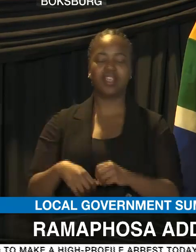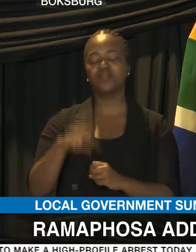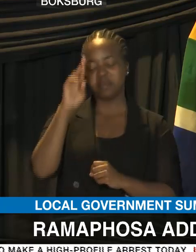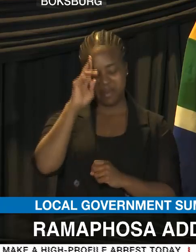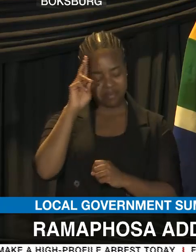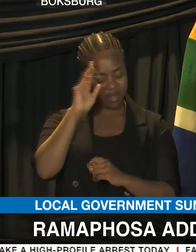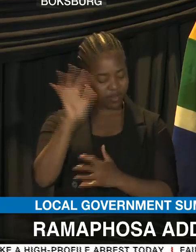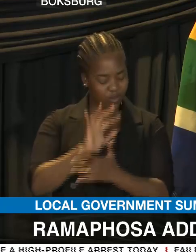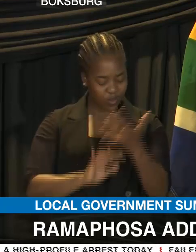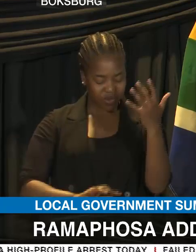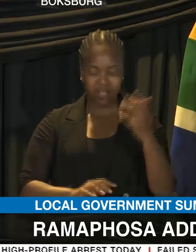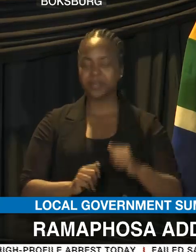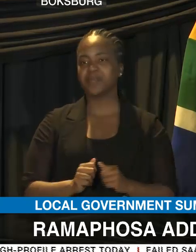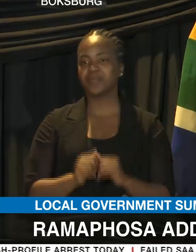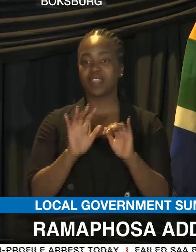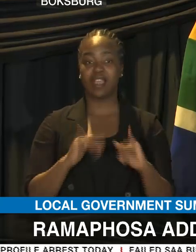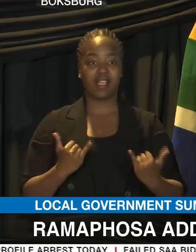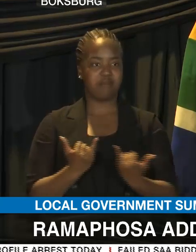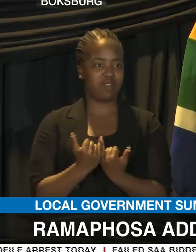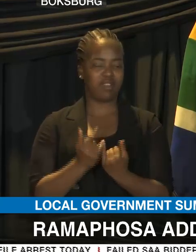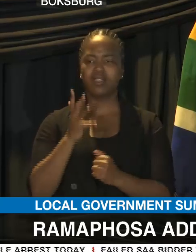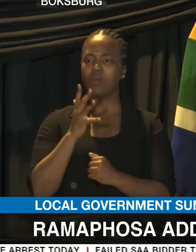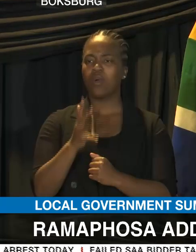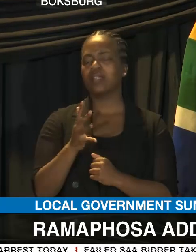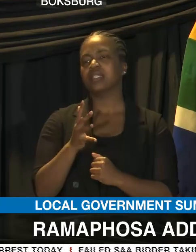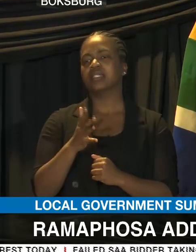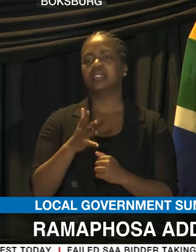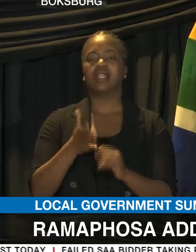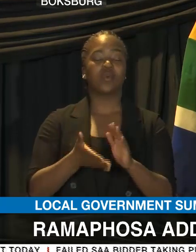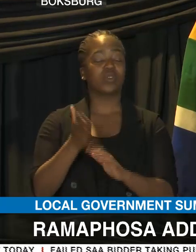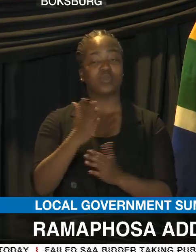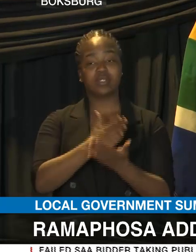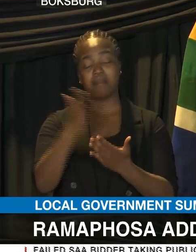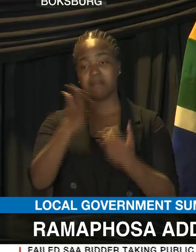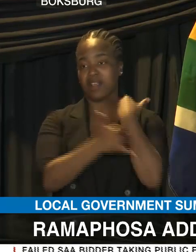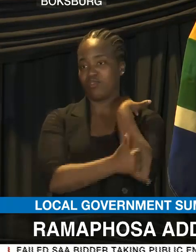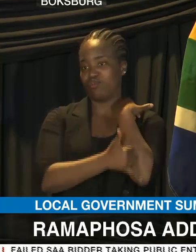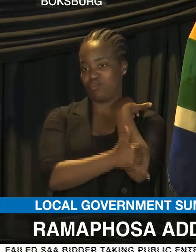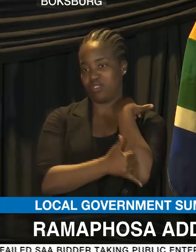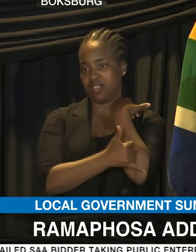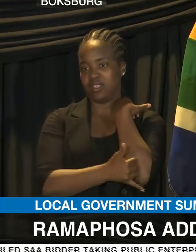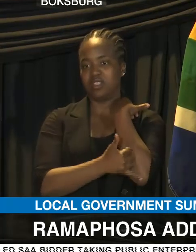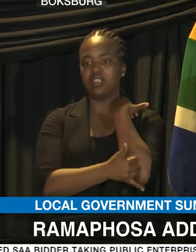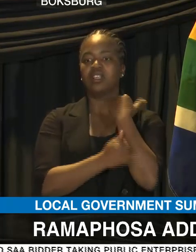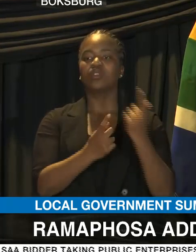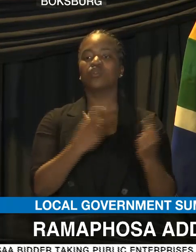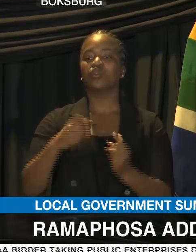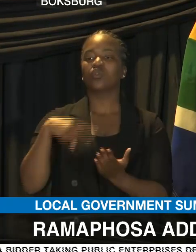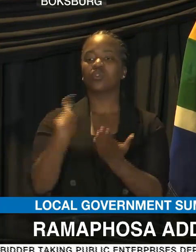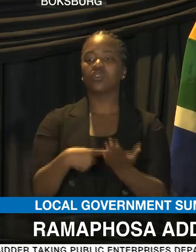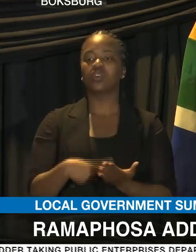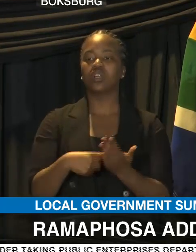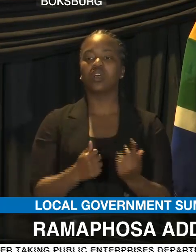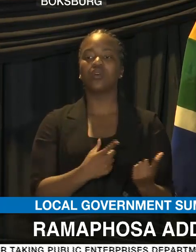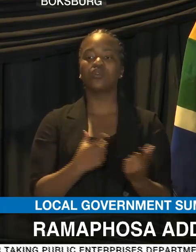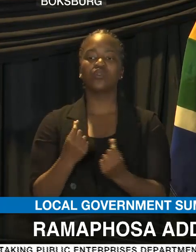a story of a company that wanted to invest. They went to a particular country to go and